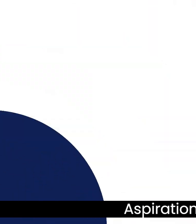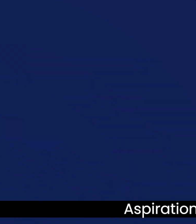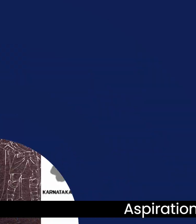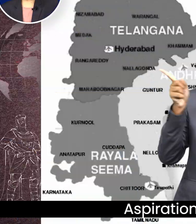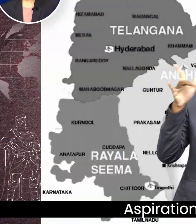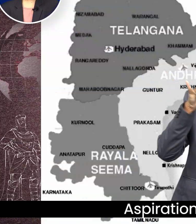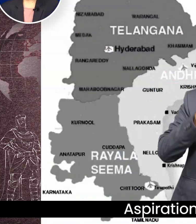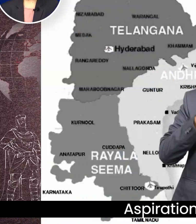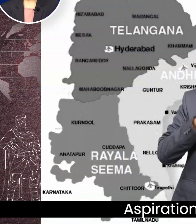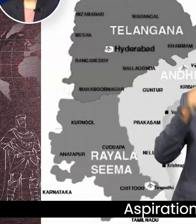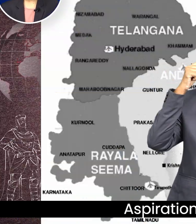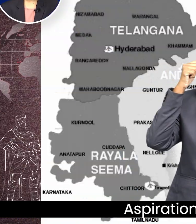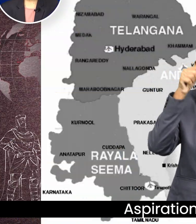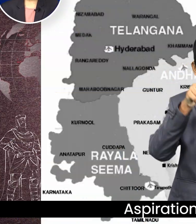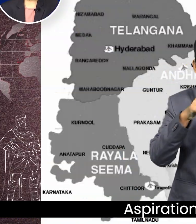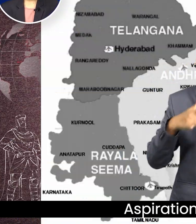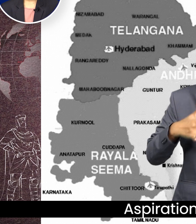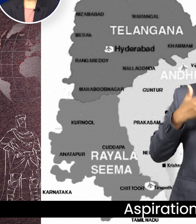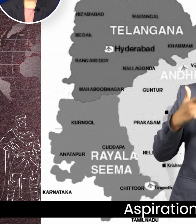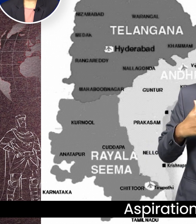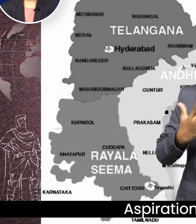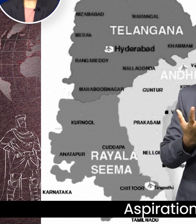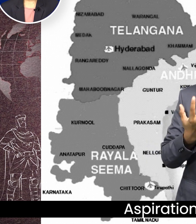Aspirations of Andhra Pradesh.